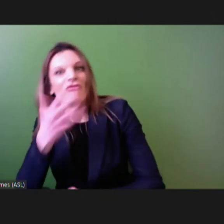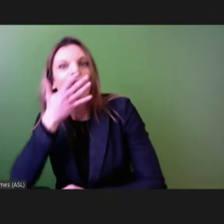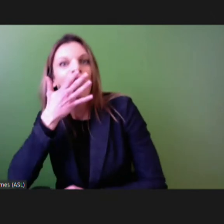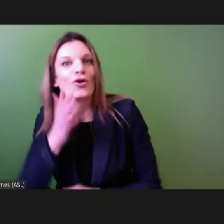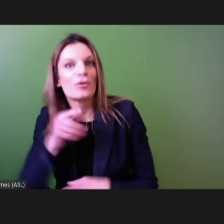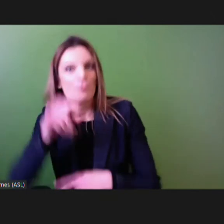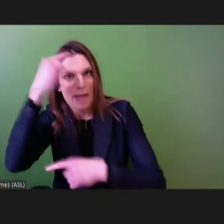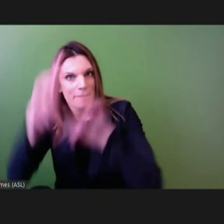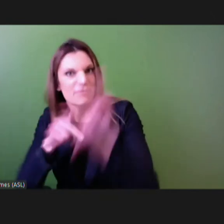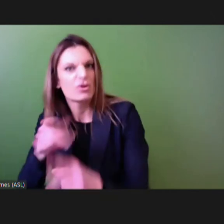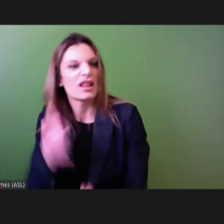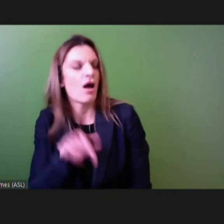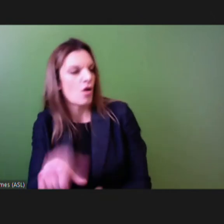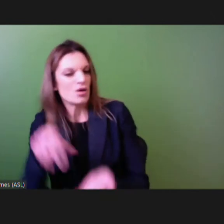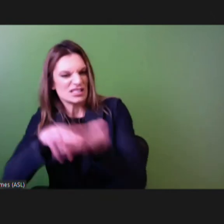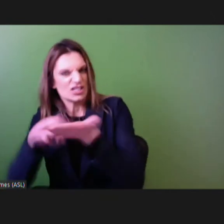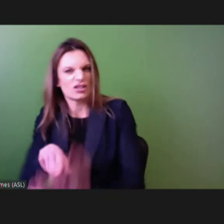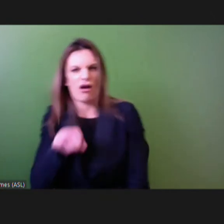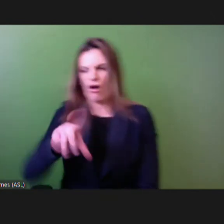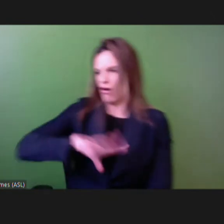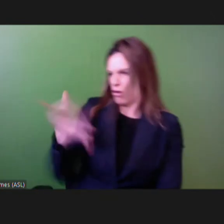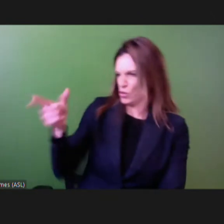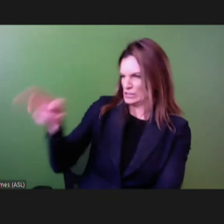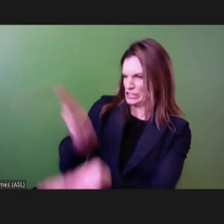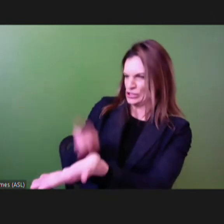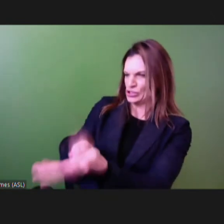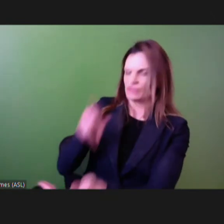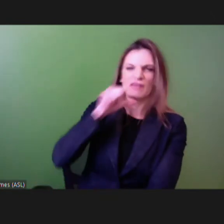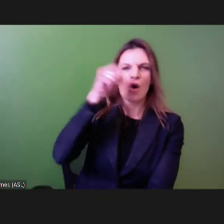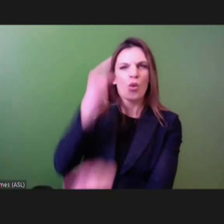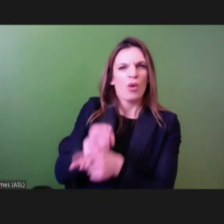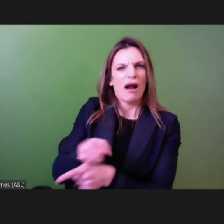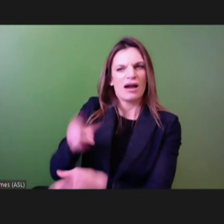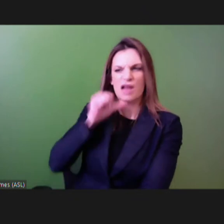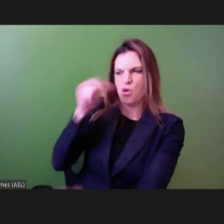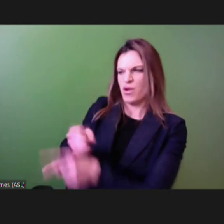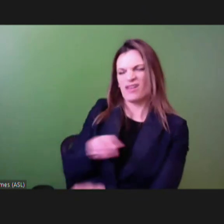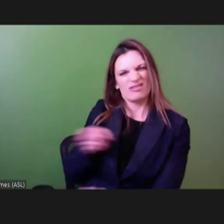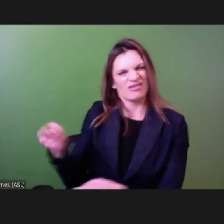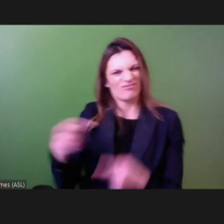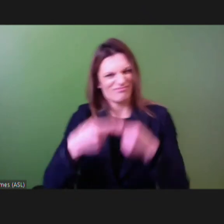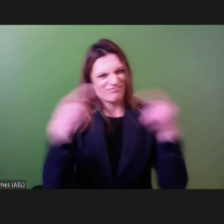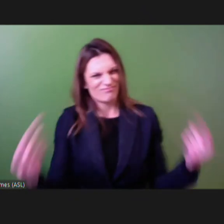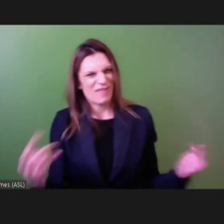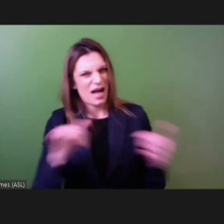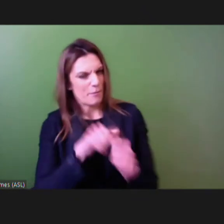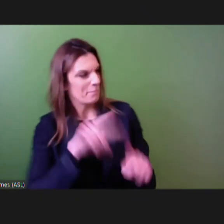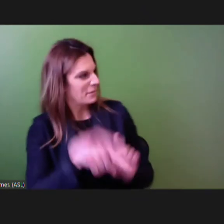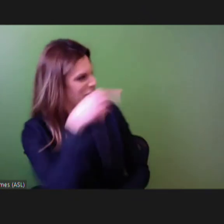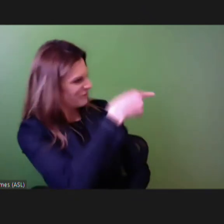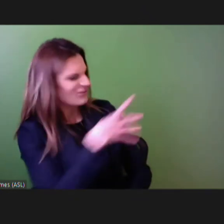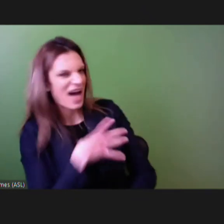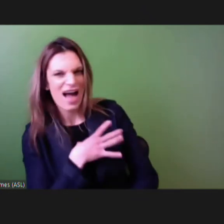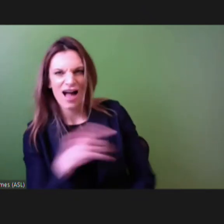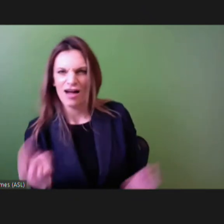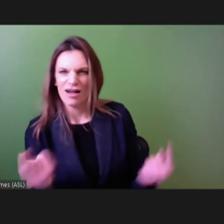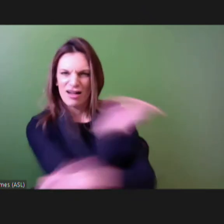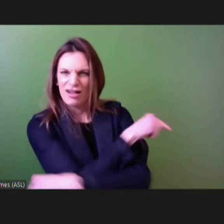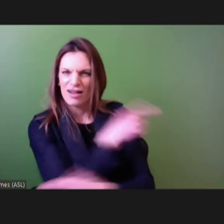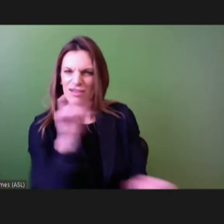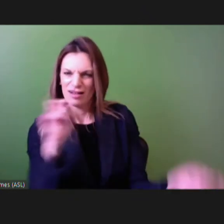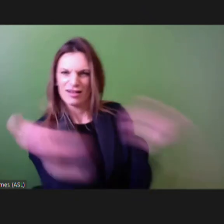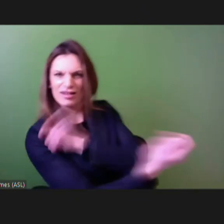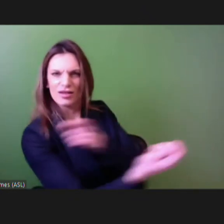going to raise the threshold. It's wrong. I'm very proud of the corporations in the city that have spoken out against it, who actually think